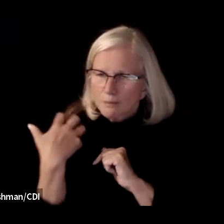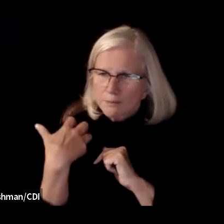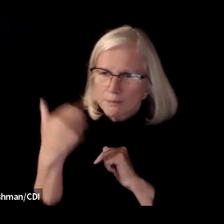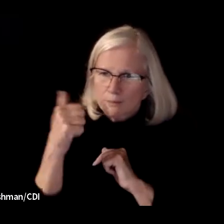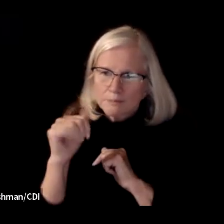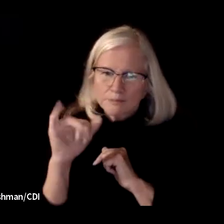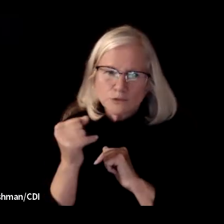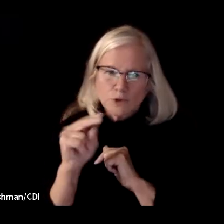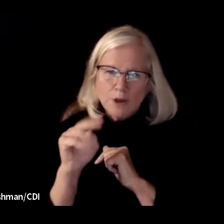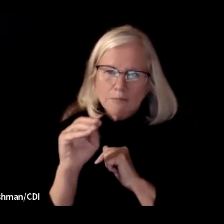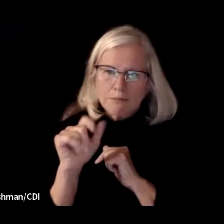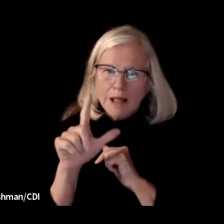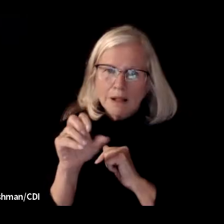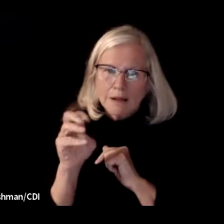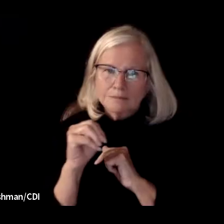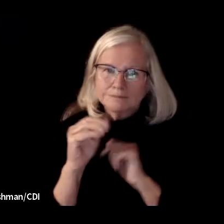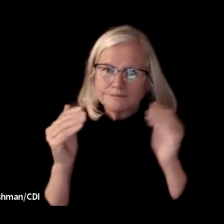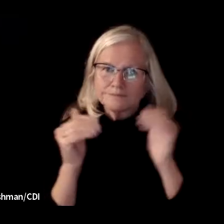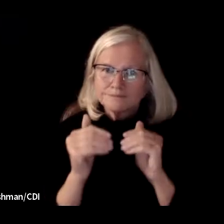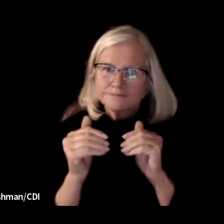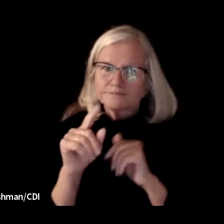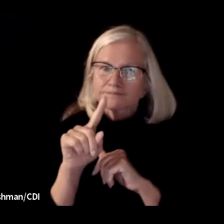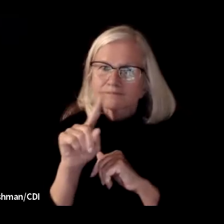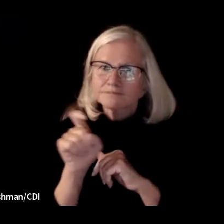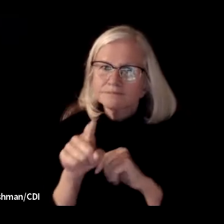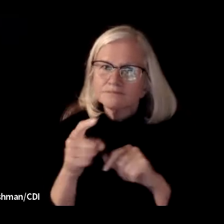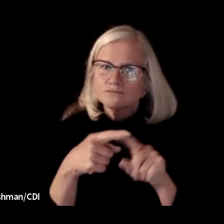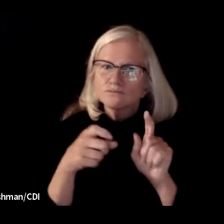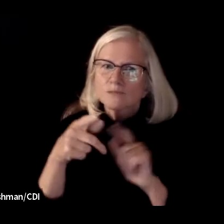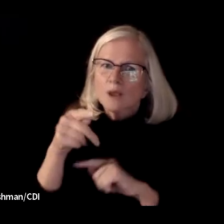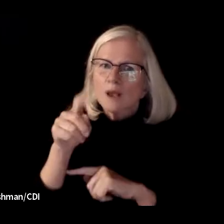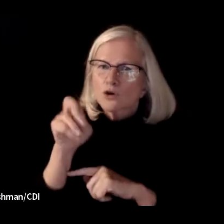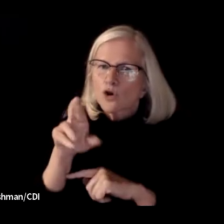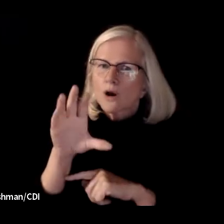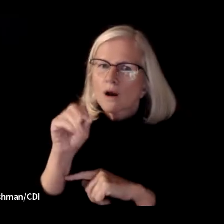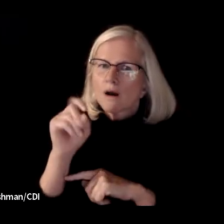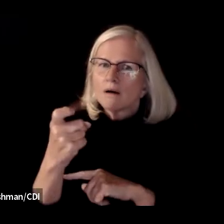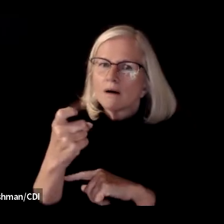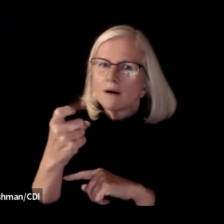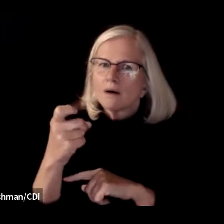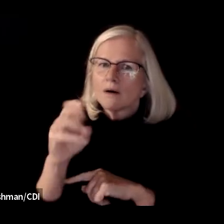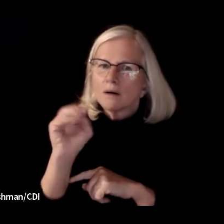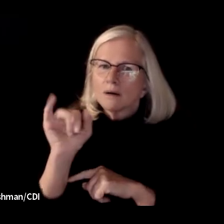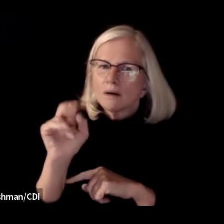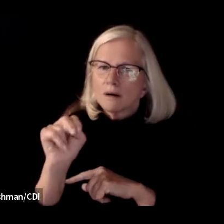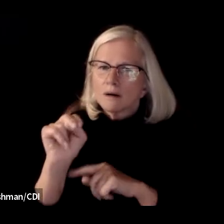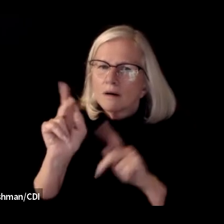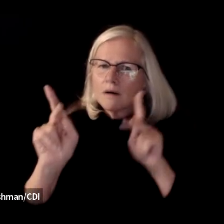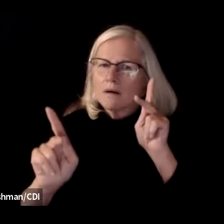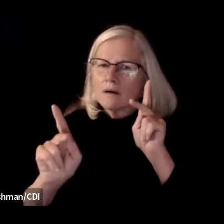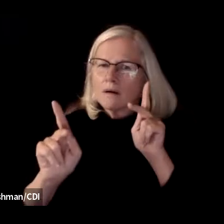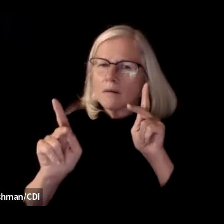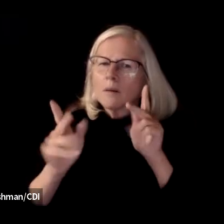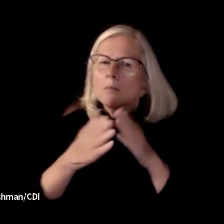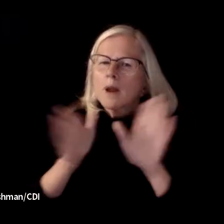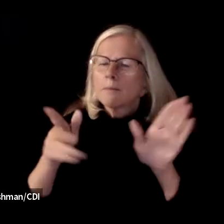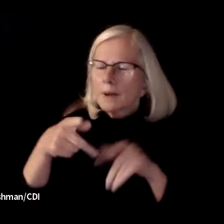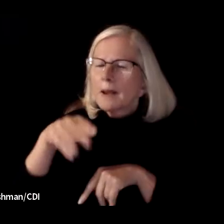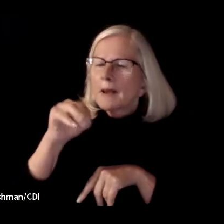Next question is from Peter Cox with Minnesota Public Radio. Your line is open.